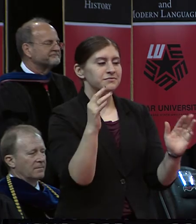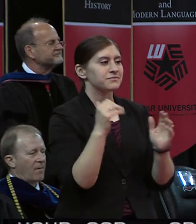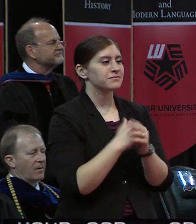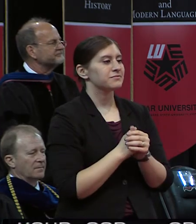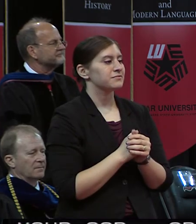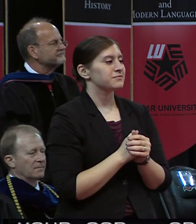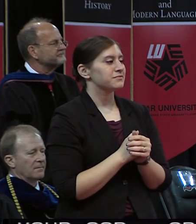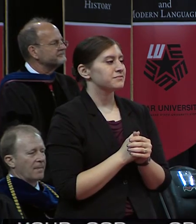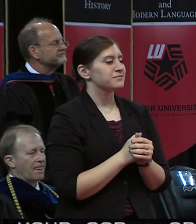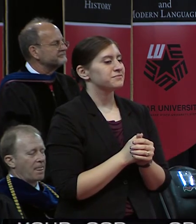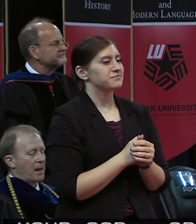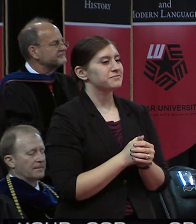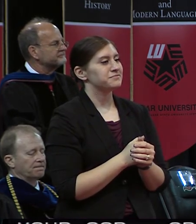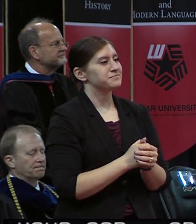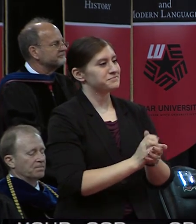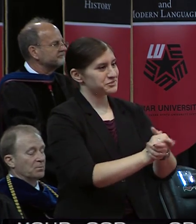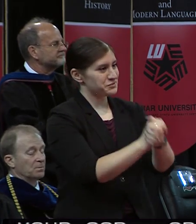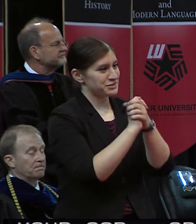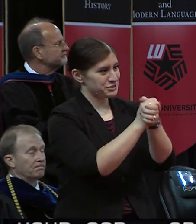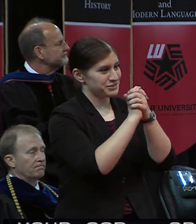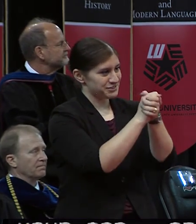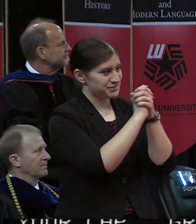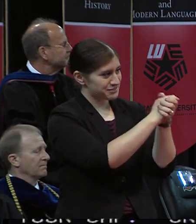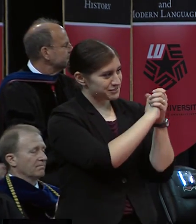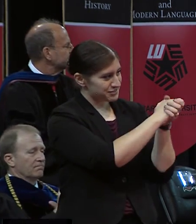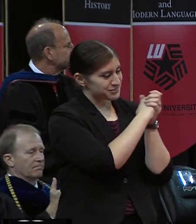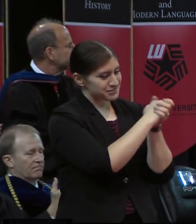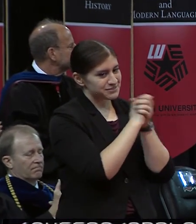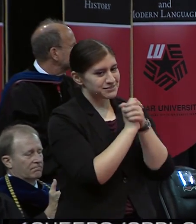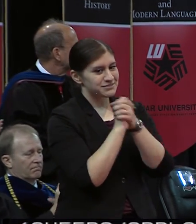Needless to say, congratulations.